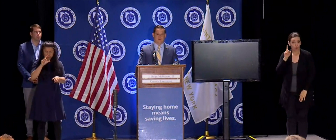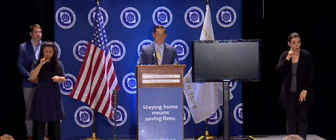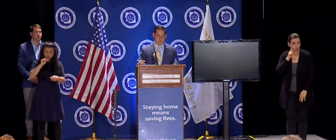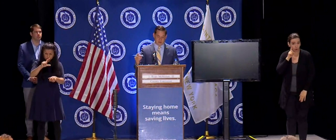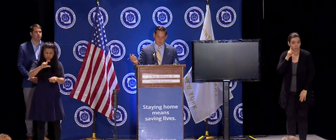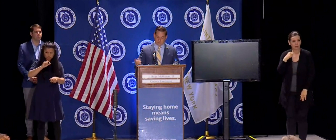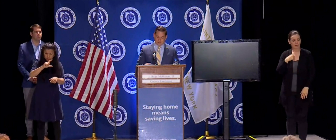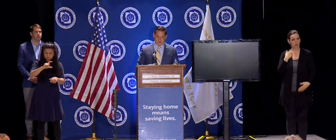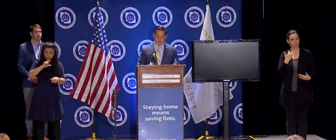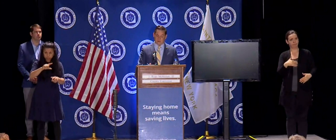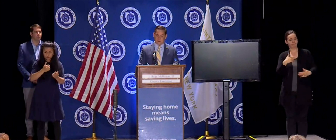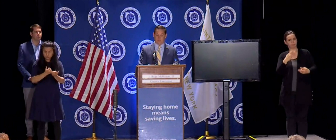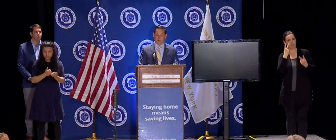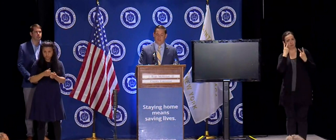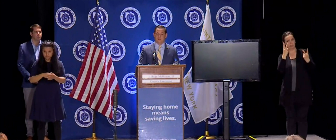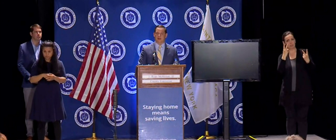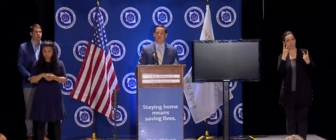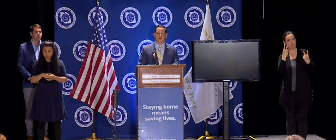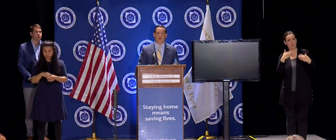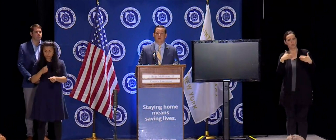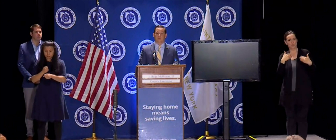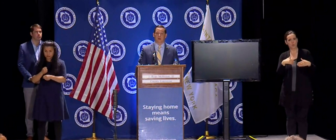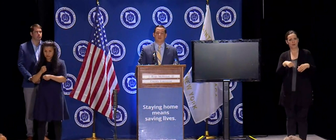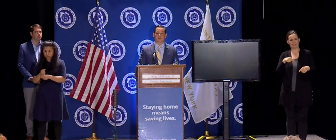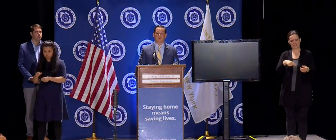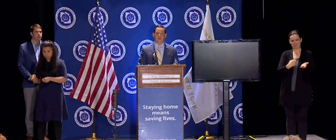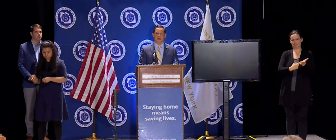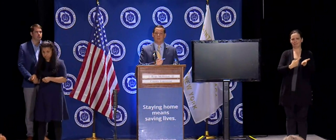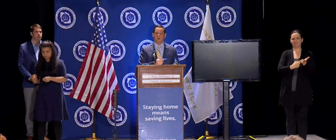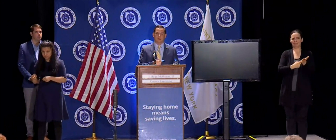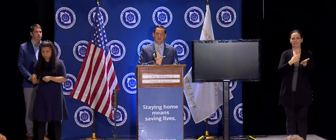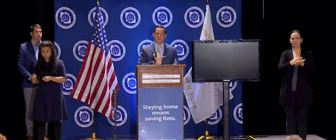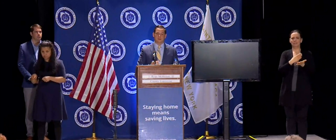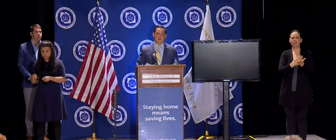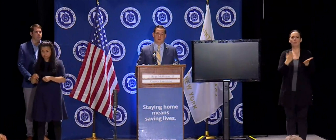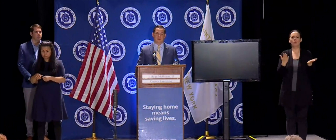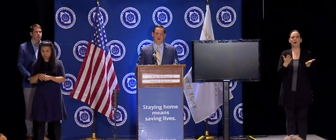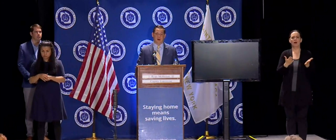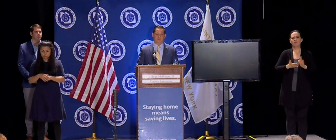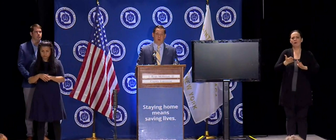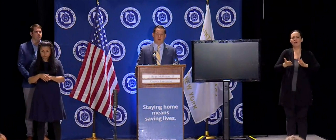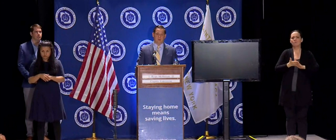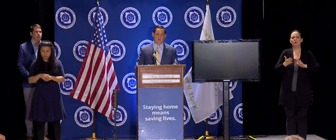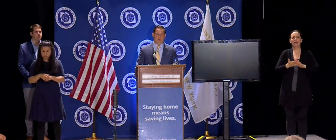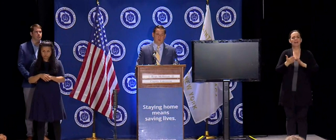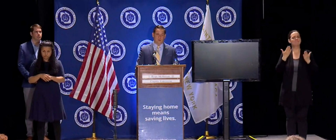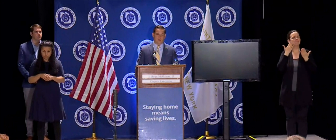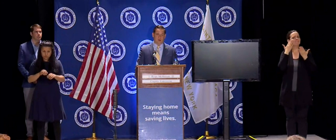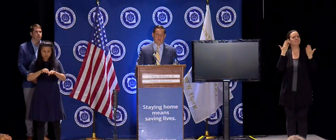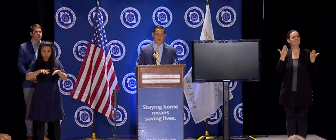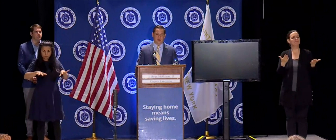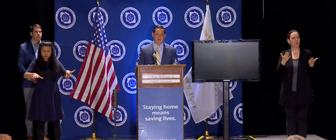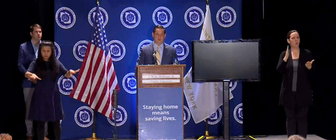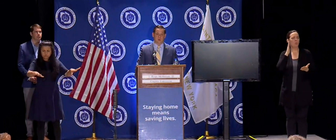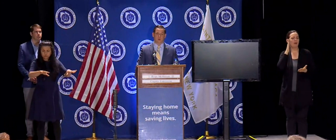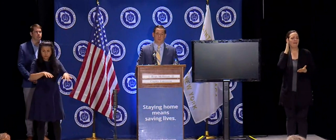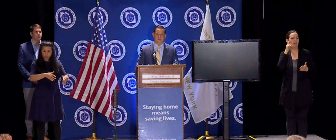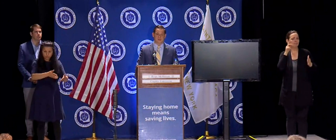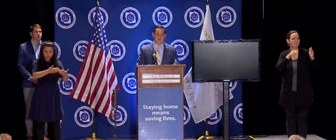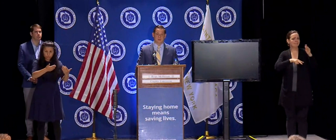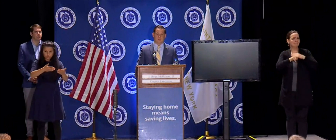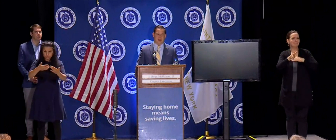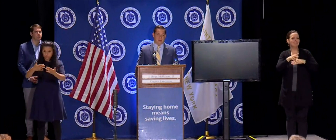the spin-off jobs, well, I'm not even talking about what their budget is. I don't even know what their budget's going to be to operate this. But we know that they've already talked to